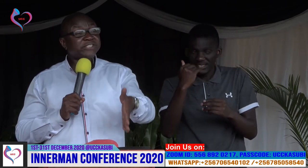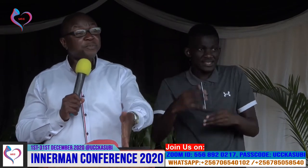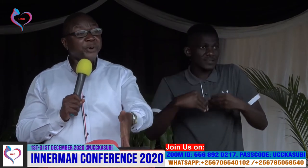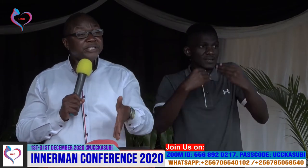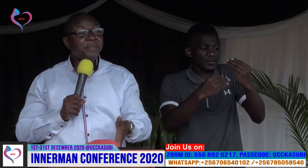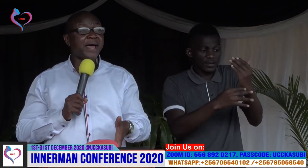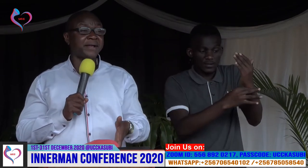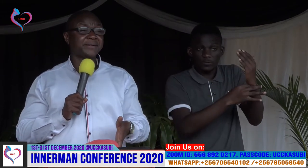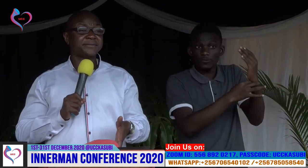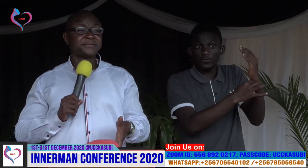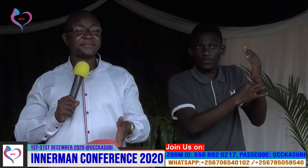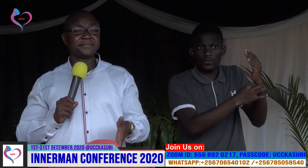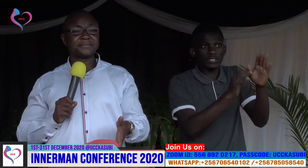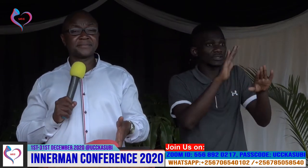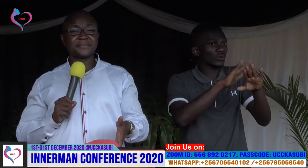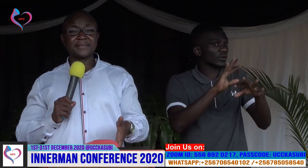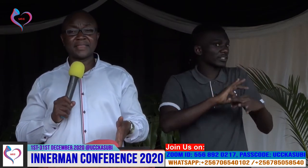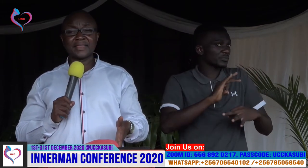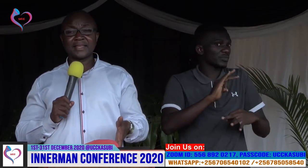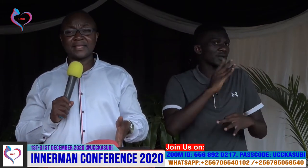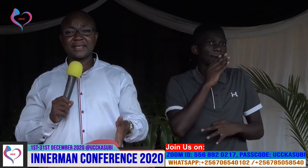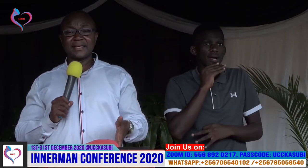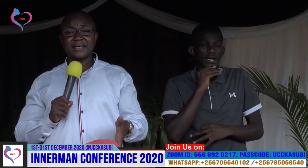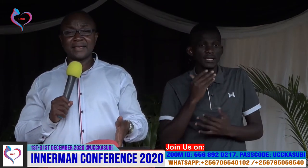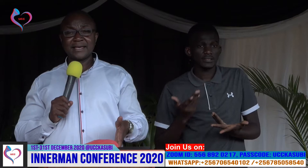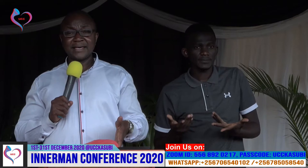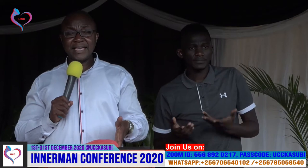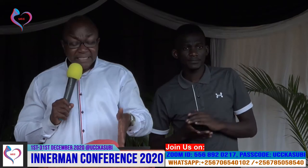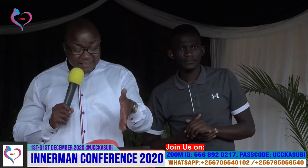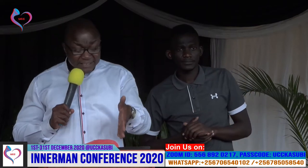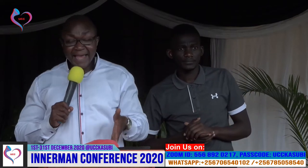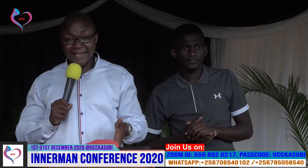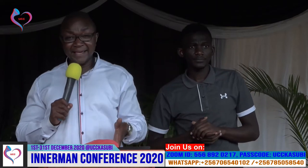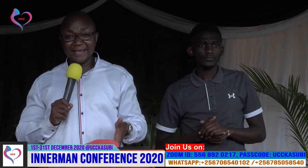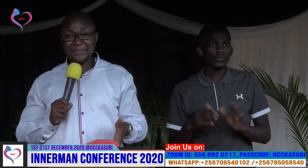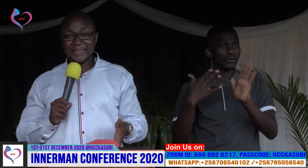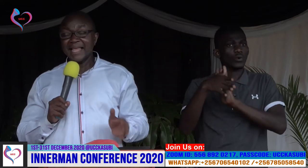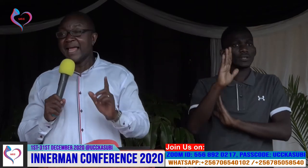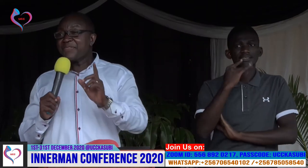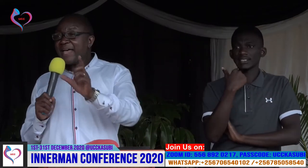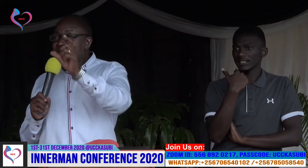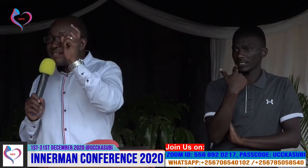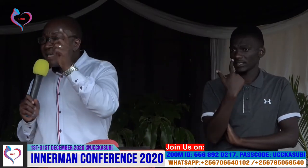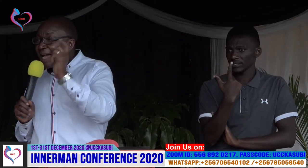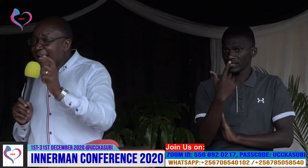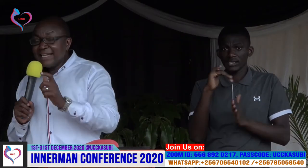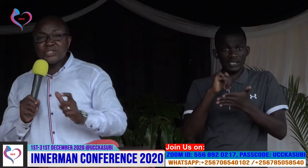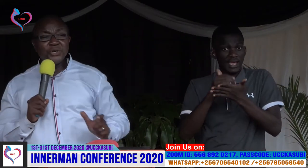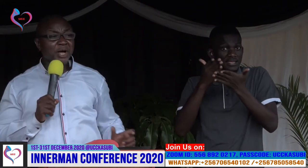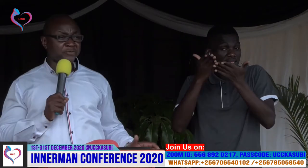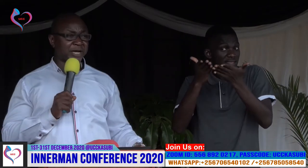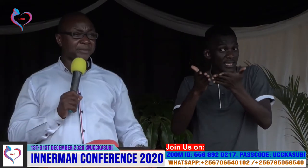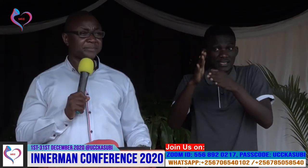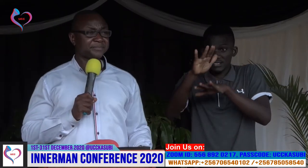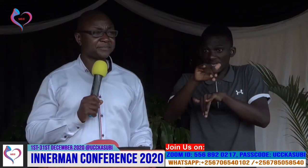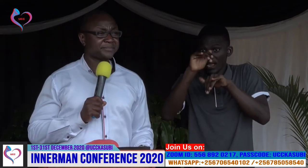on the spirit man. Rachi atekako omubiri ku muntu ono womoyo. He's saying akamba that there is a garden to